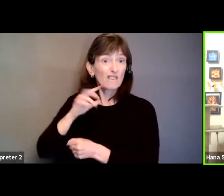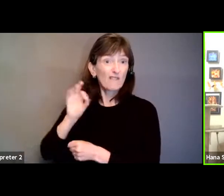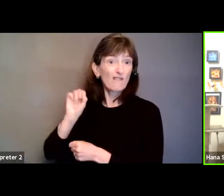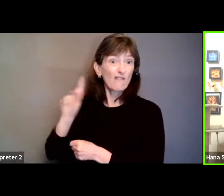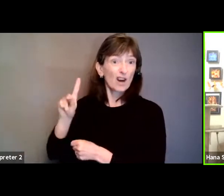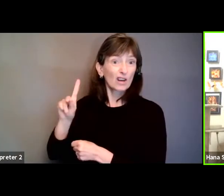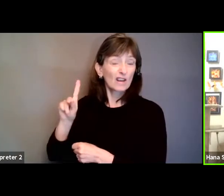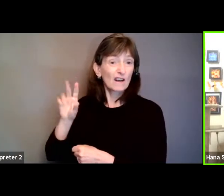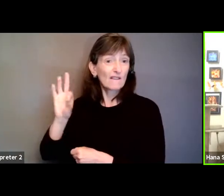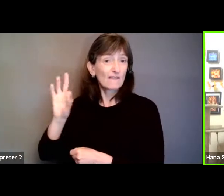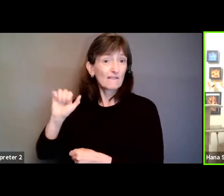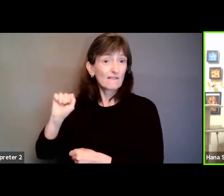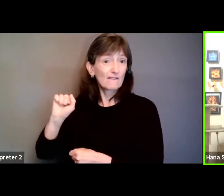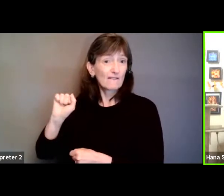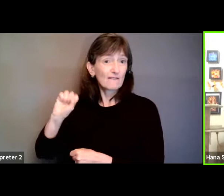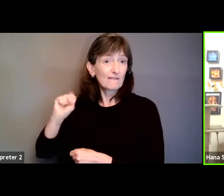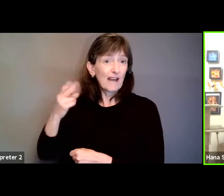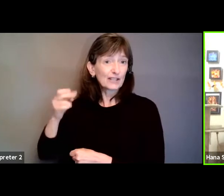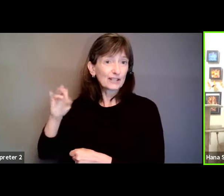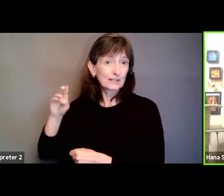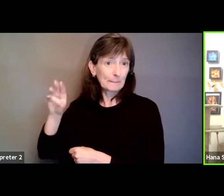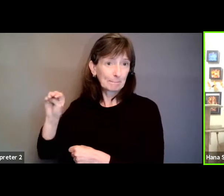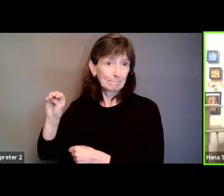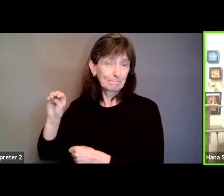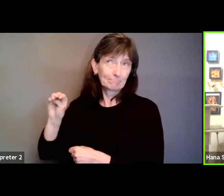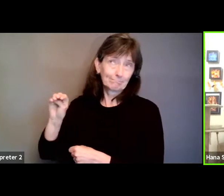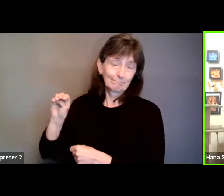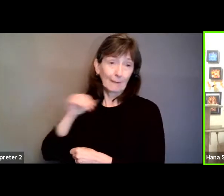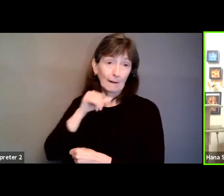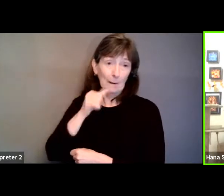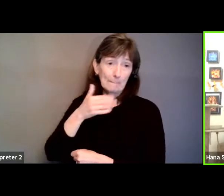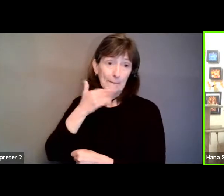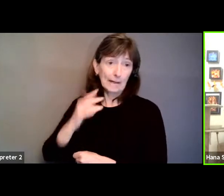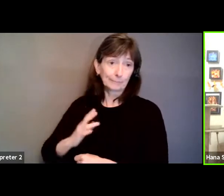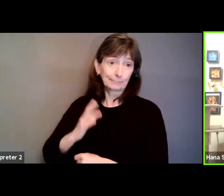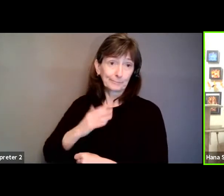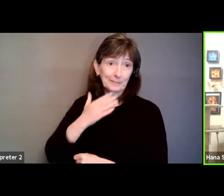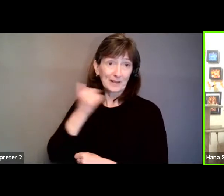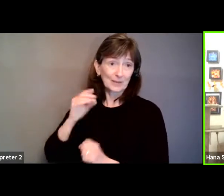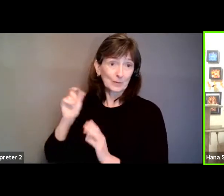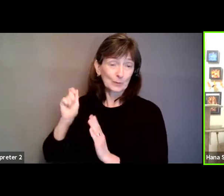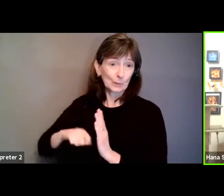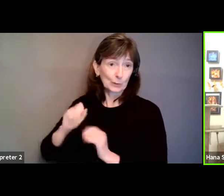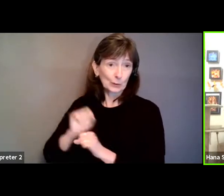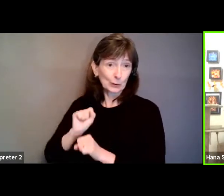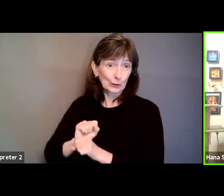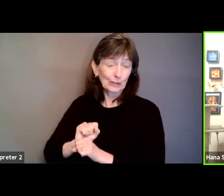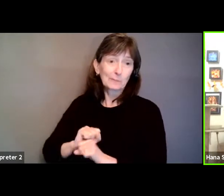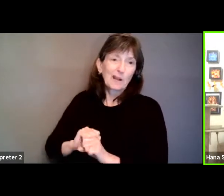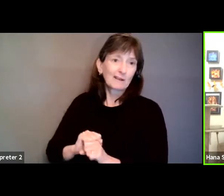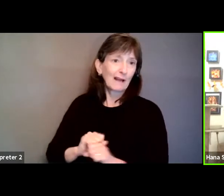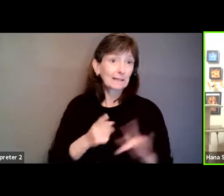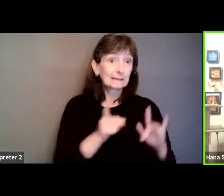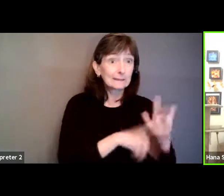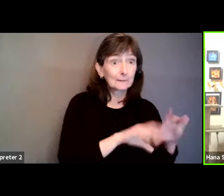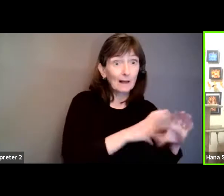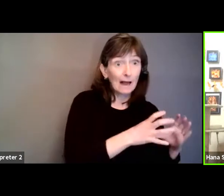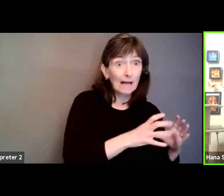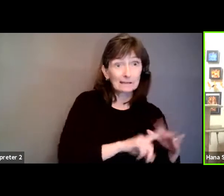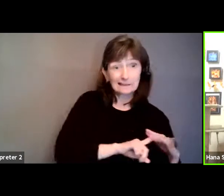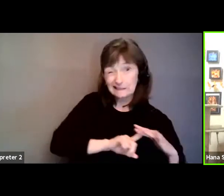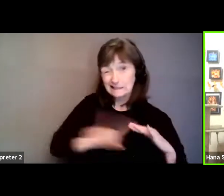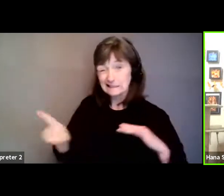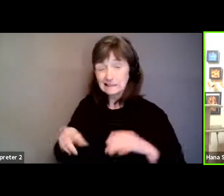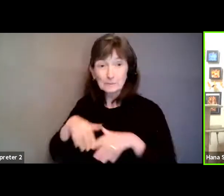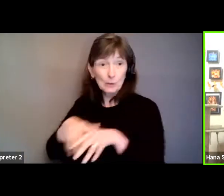I'll admit, it wasn't my most eloquent work. I'd hurriedly scribbled it on the cardboard before skipping a class and running to the march